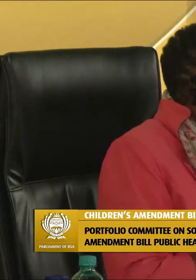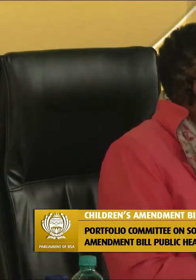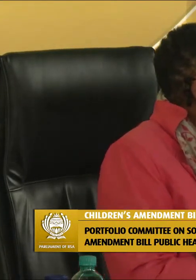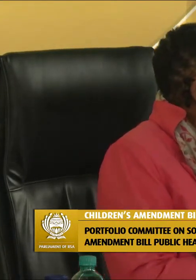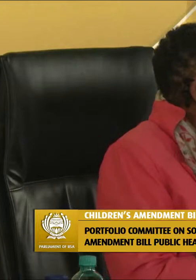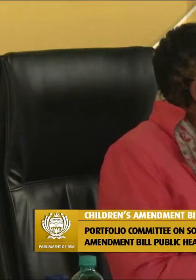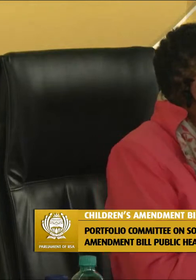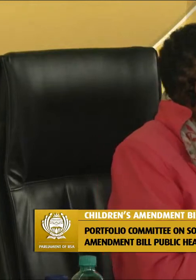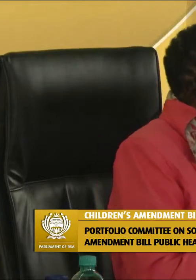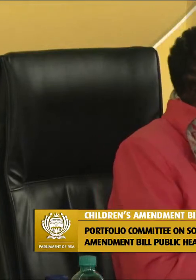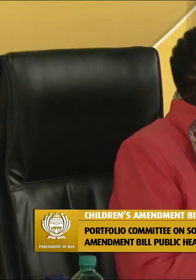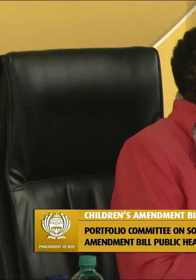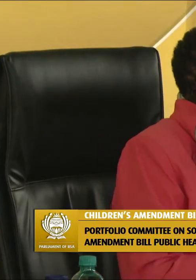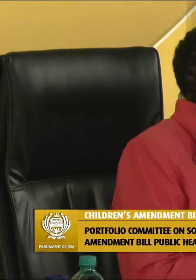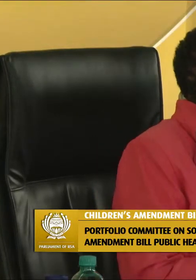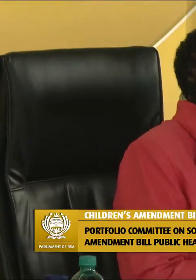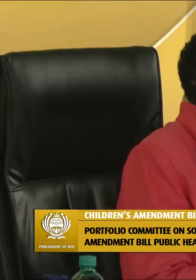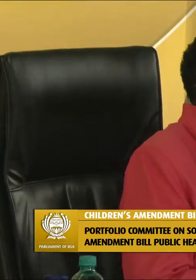Nizilandelise lapha